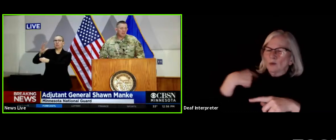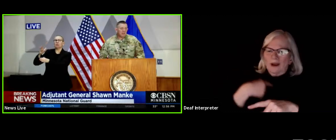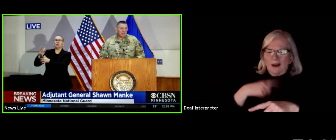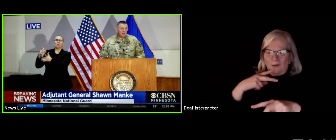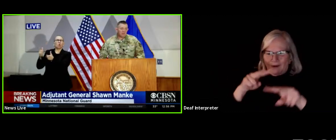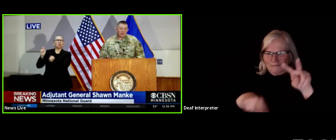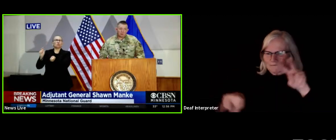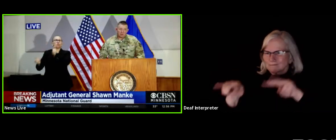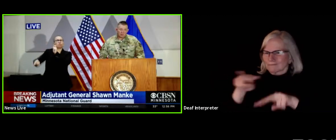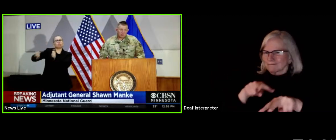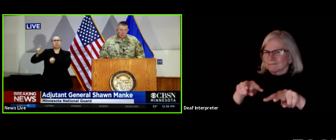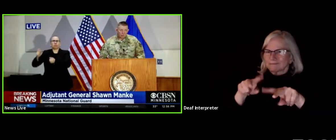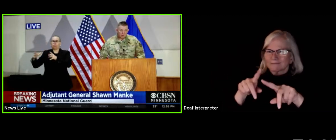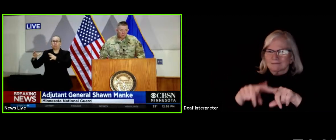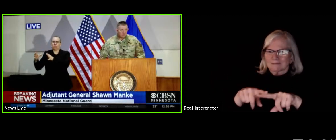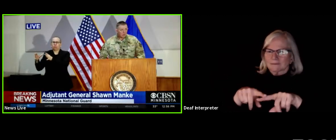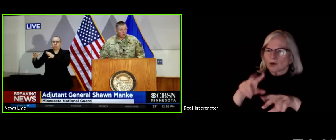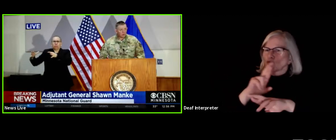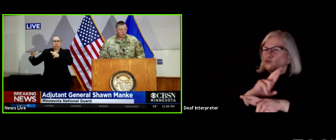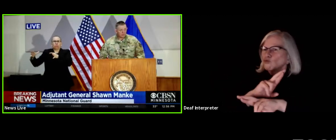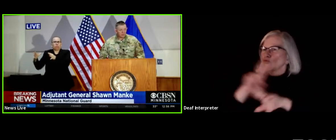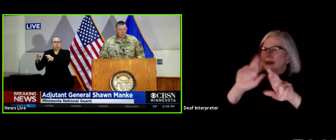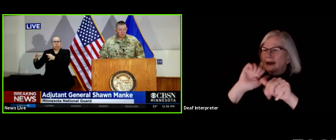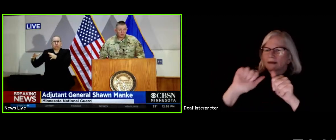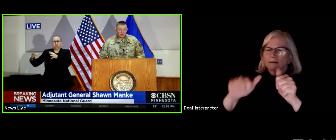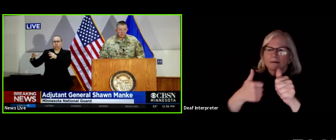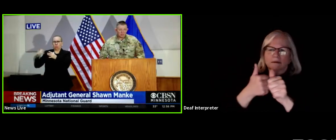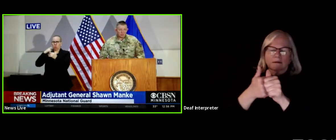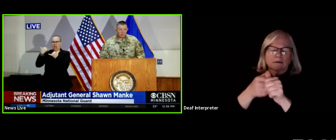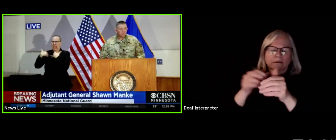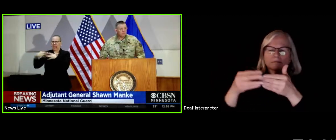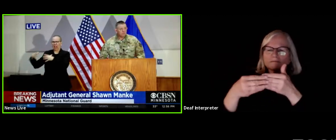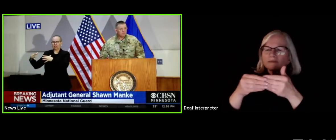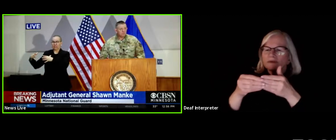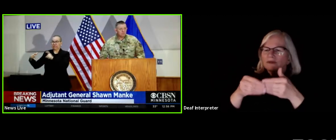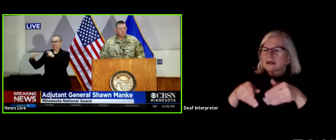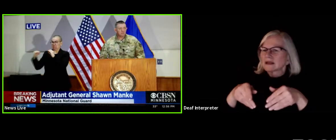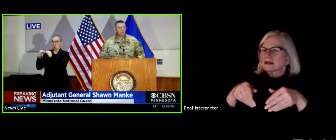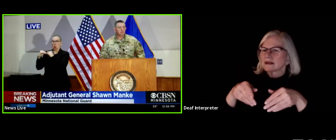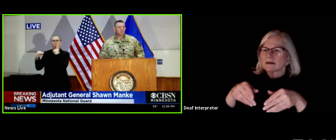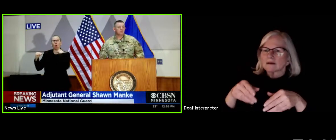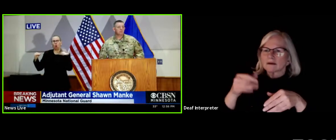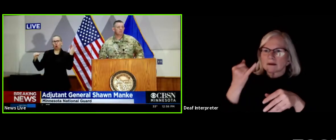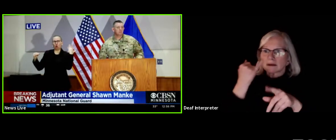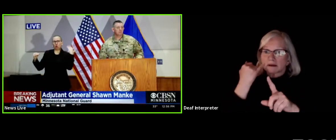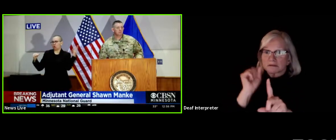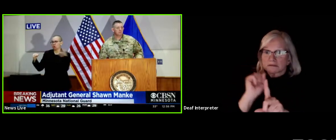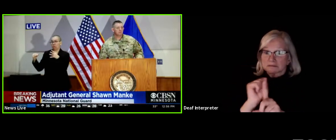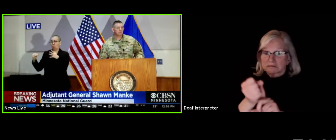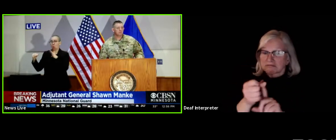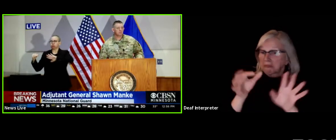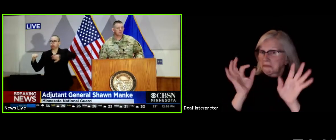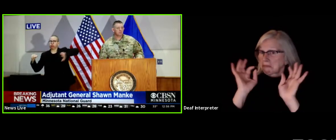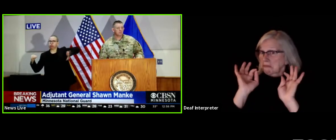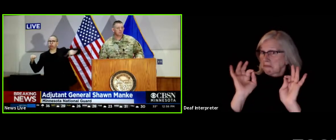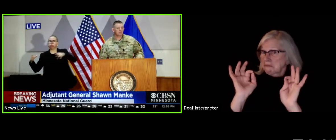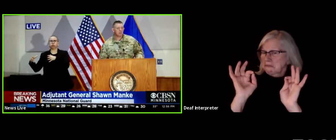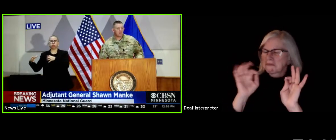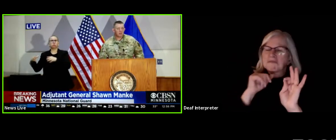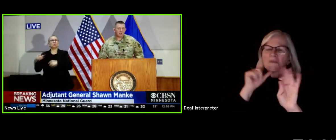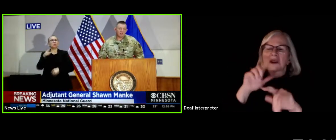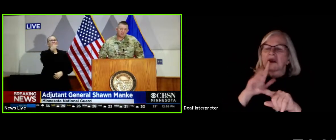decision if in fact we need to bring more in, or if in fact we can let some go. And to remind people, how many in a